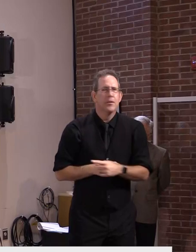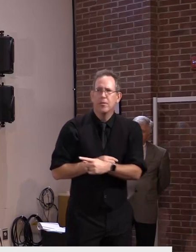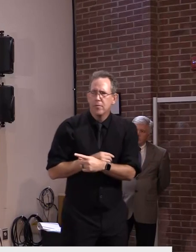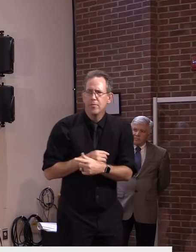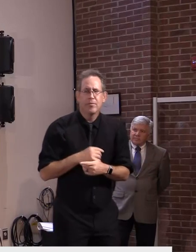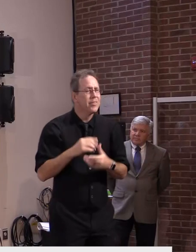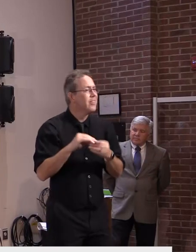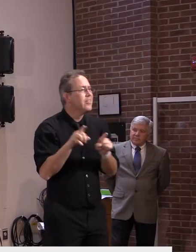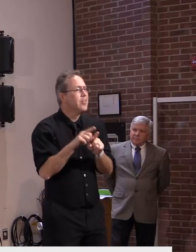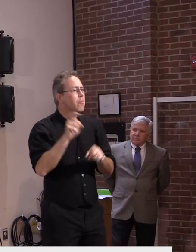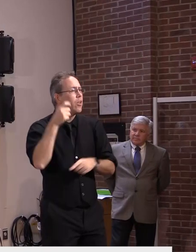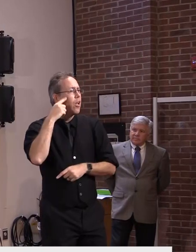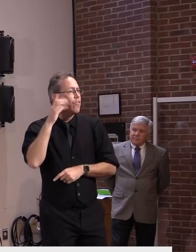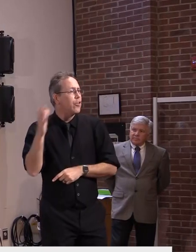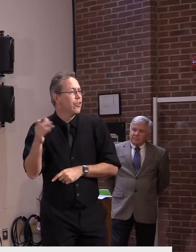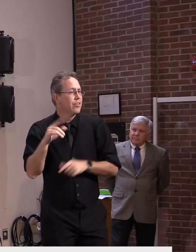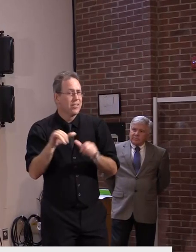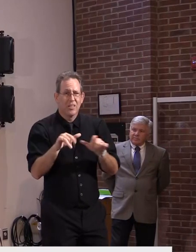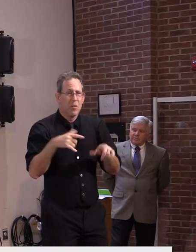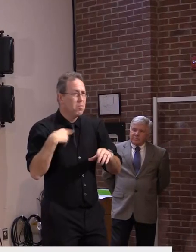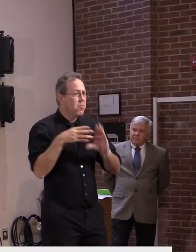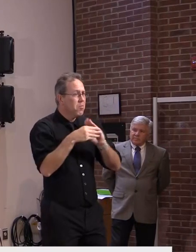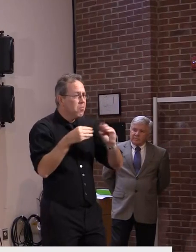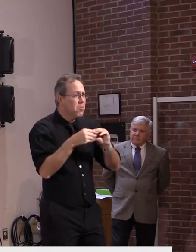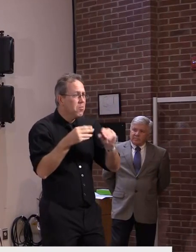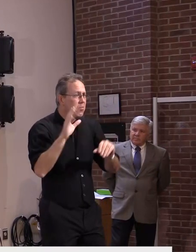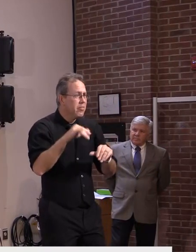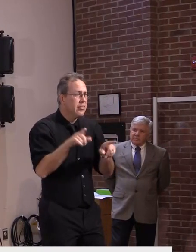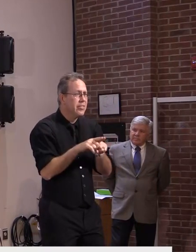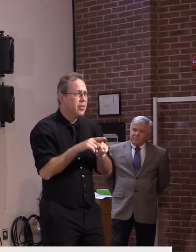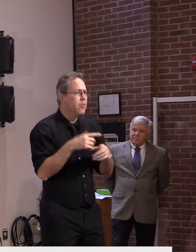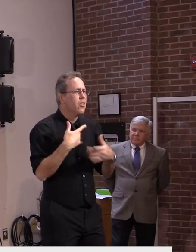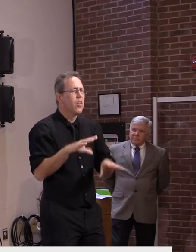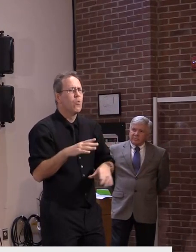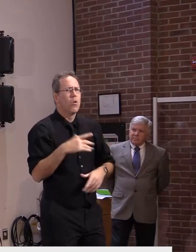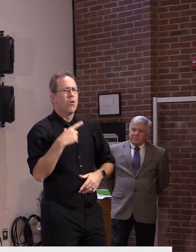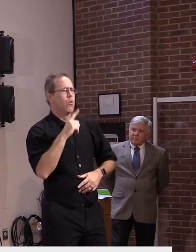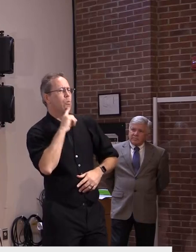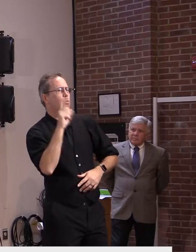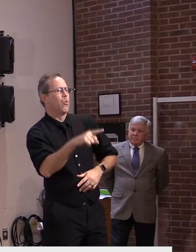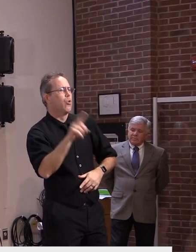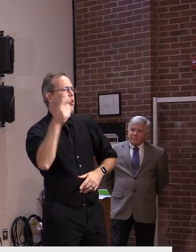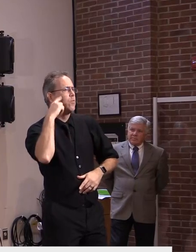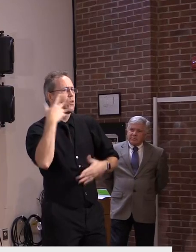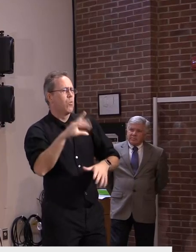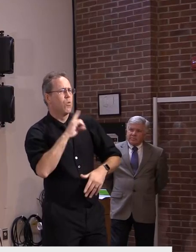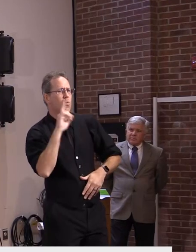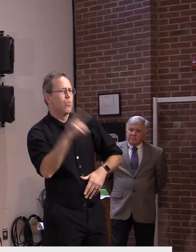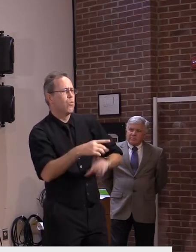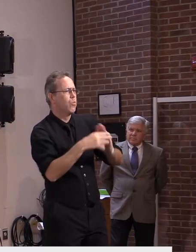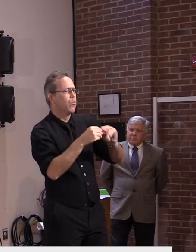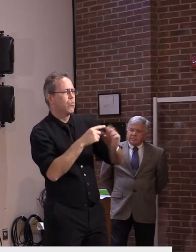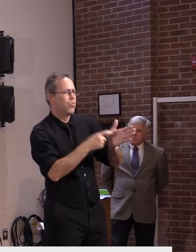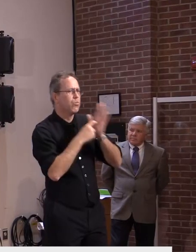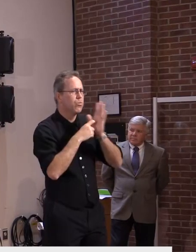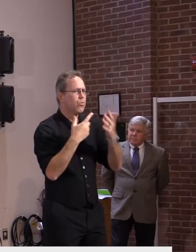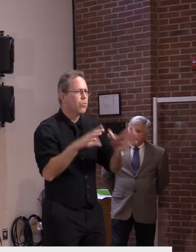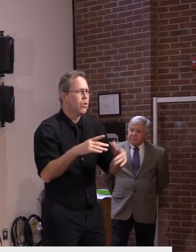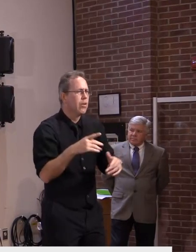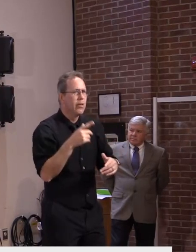regarding that kind of a policy decision and what it would require in the state to actually accomplish